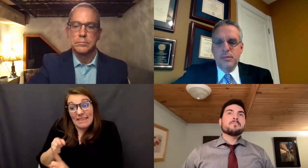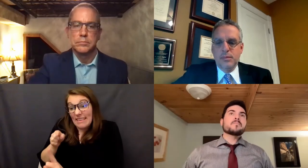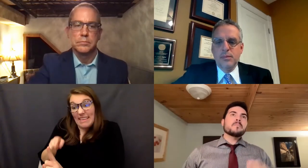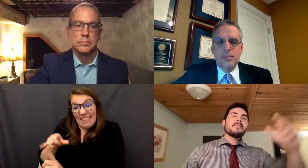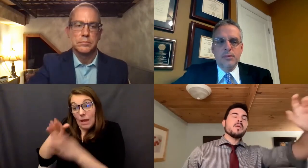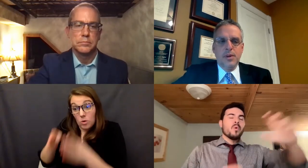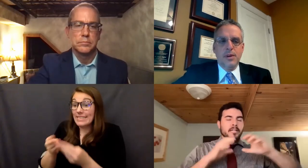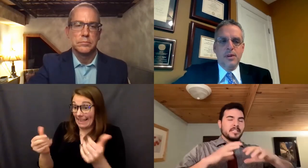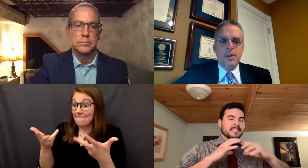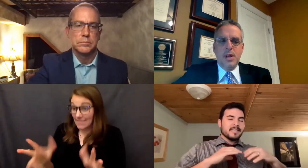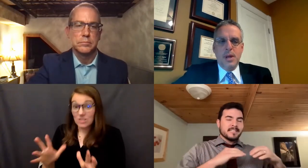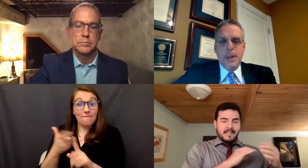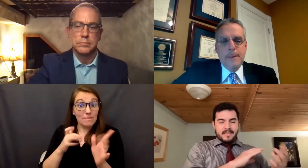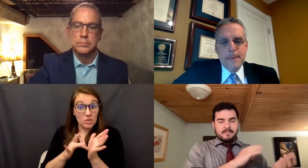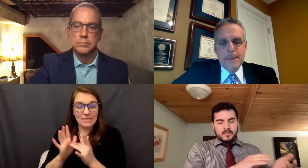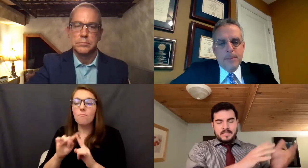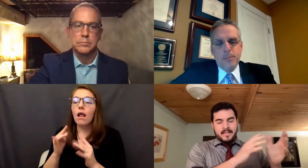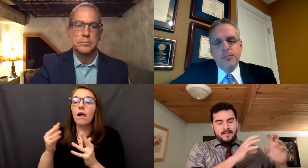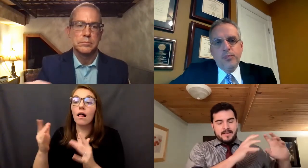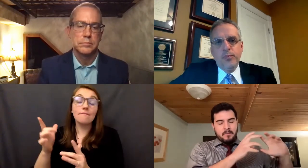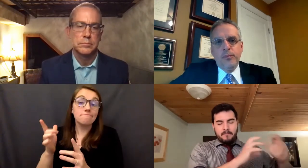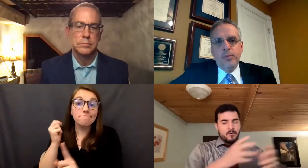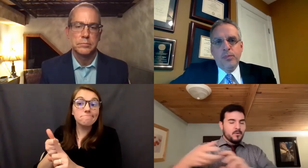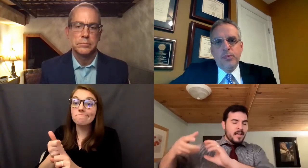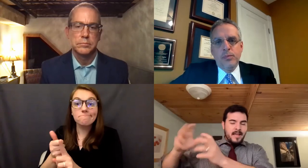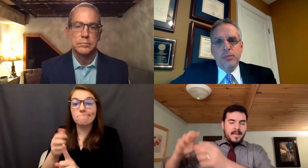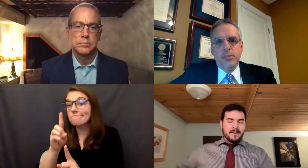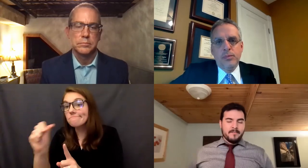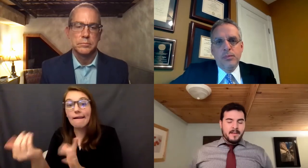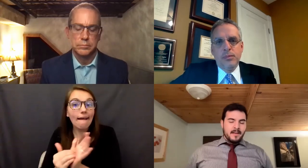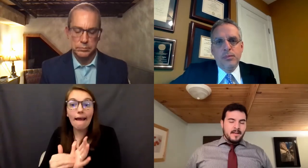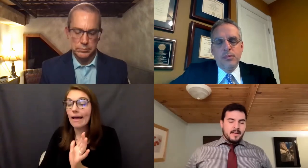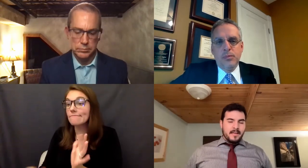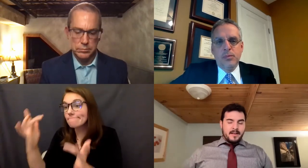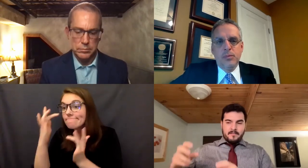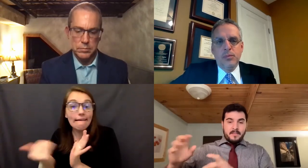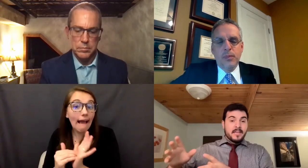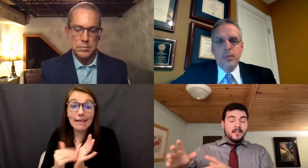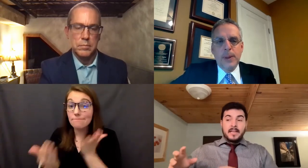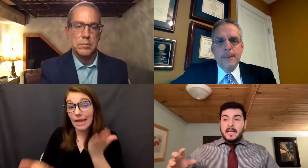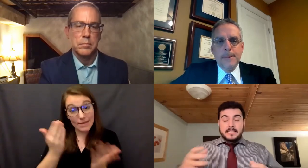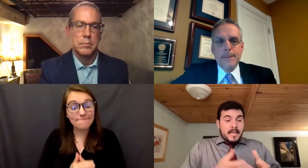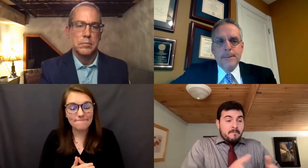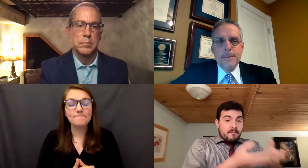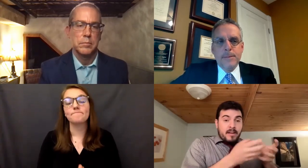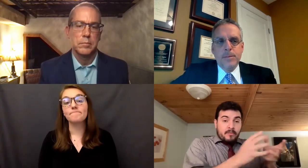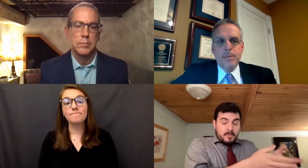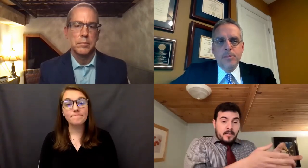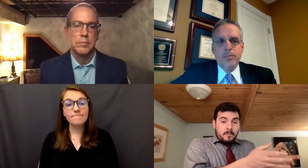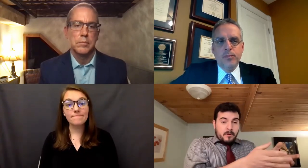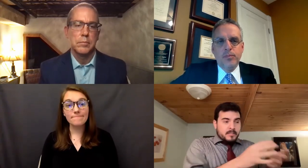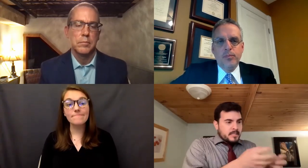again. What Jesus does, we'll just take the example of food and of and of the healing. It's like he